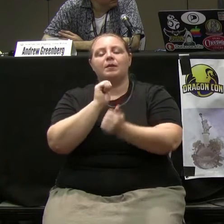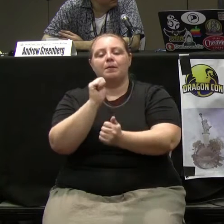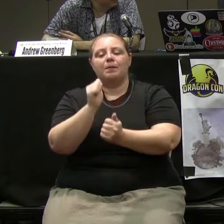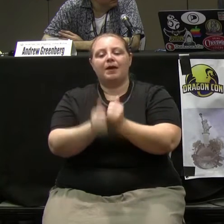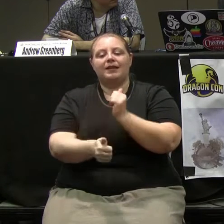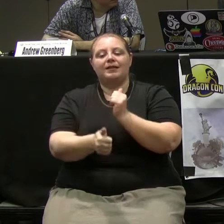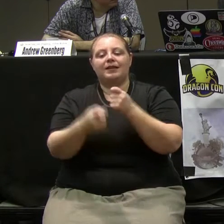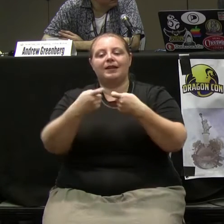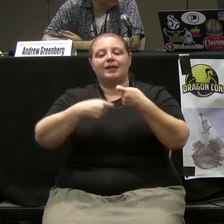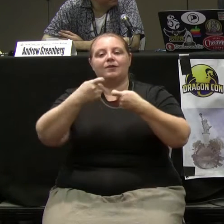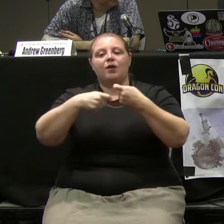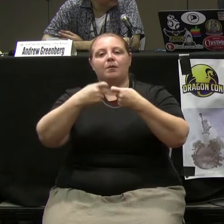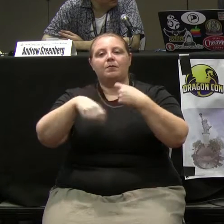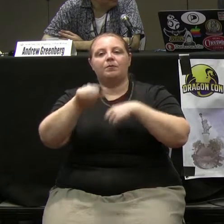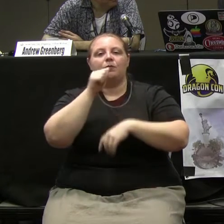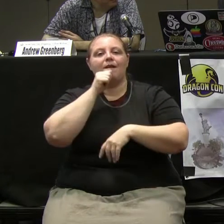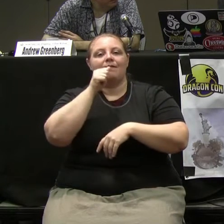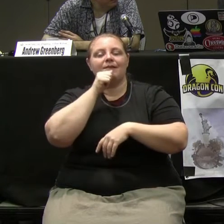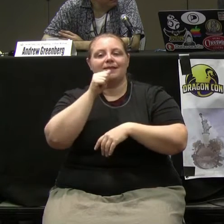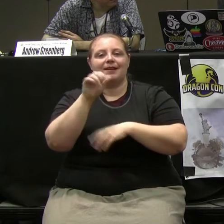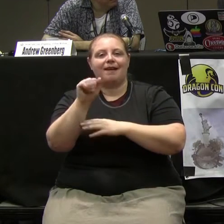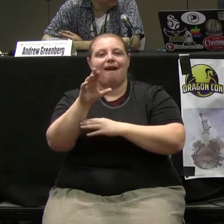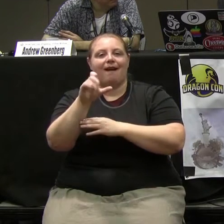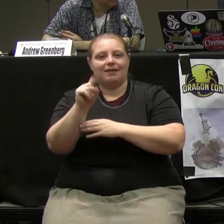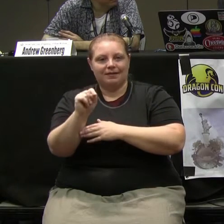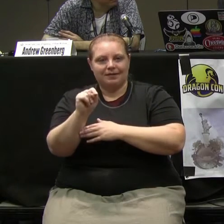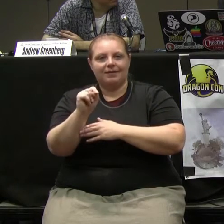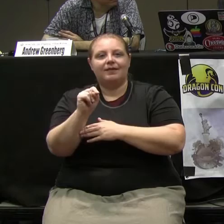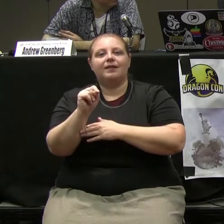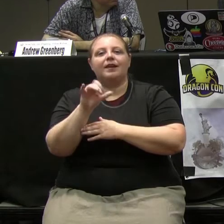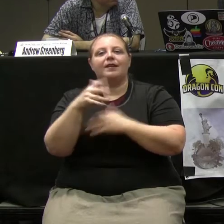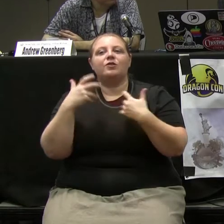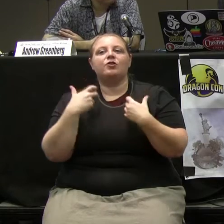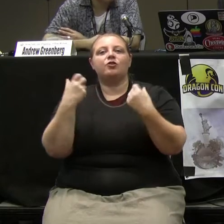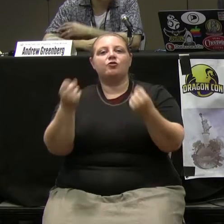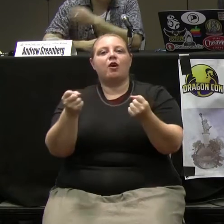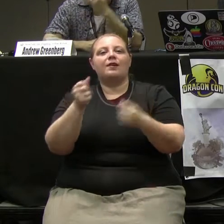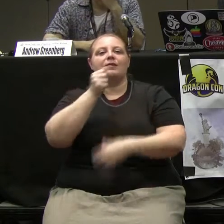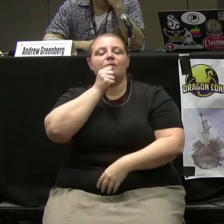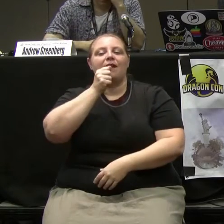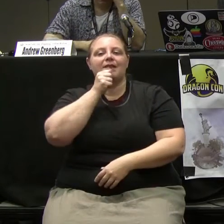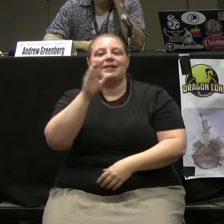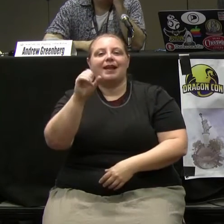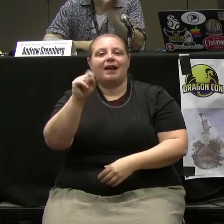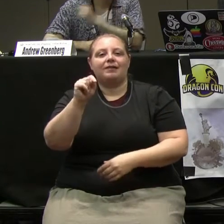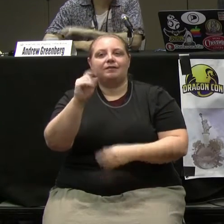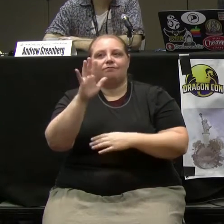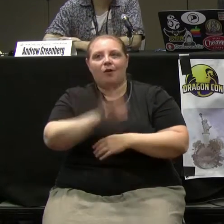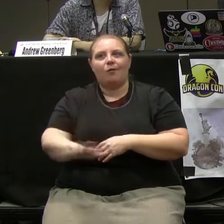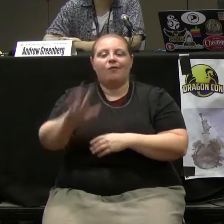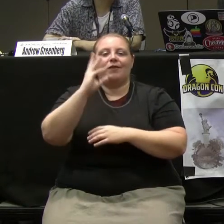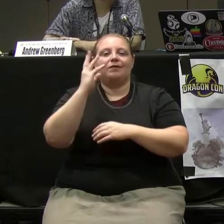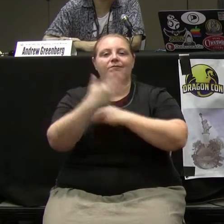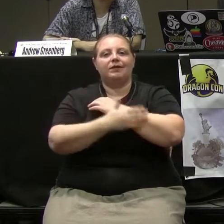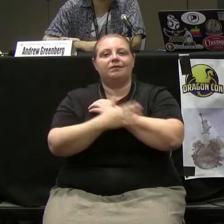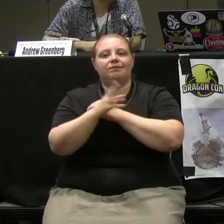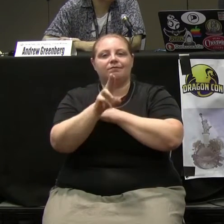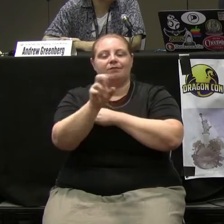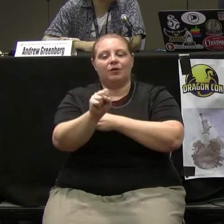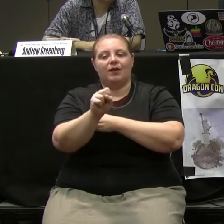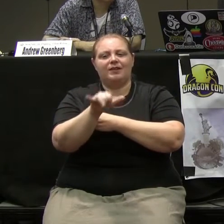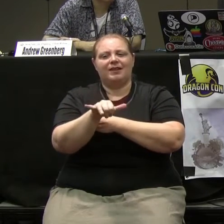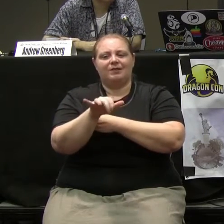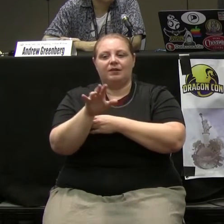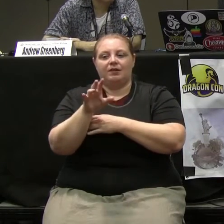Electronic Communications Privacy Act, which Wired called the strongest electronic privacy act in the country, which was a huge multi-year